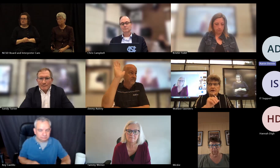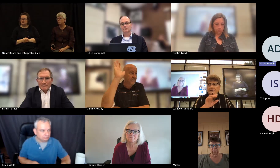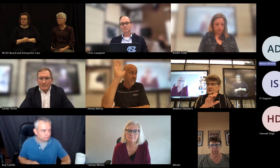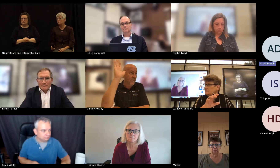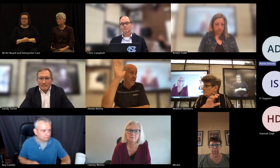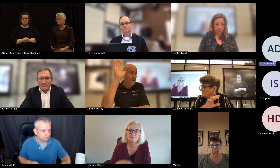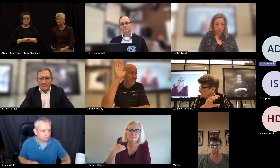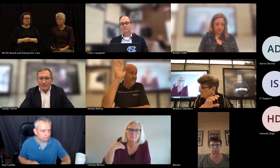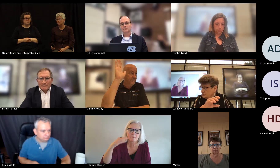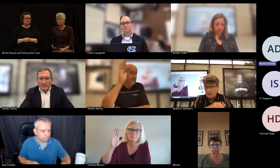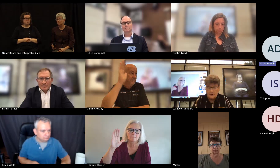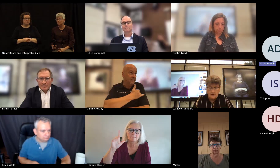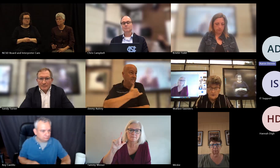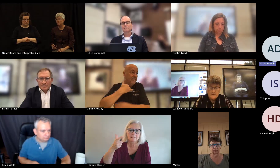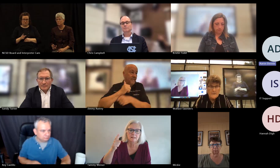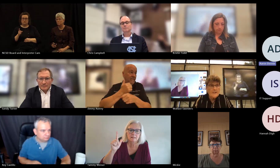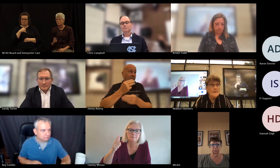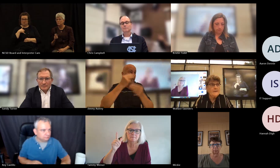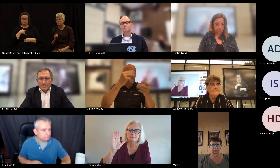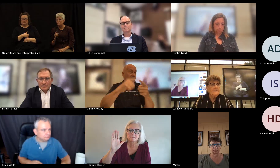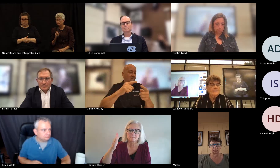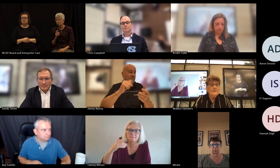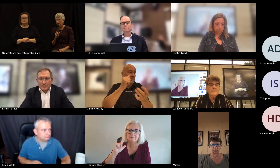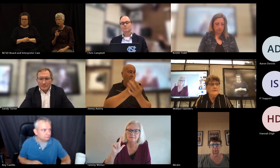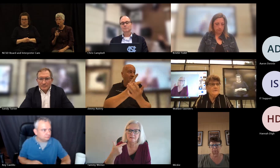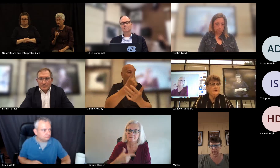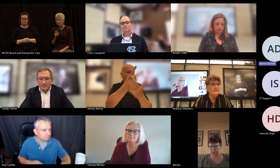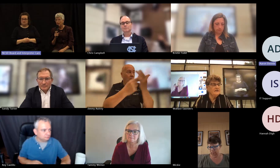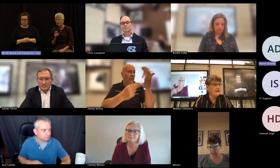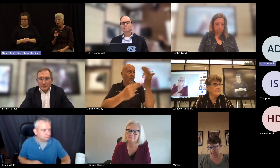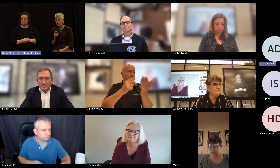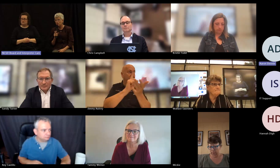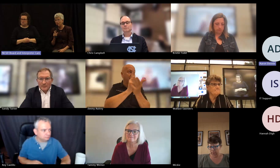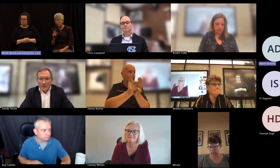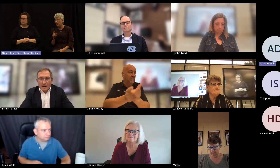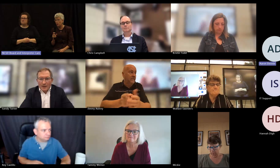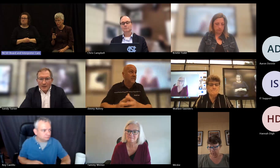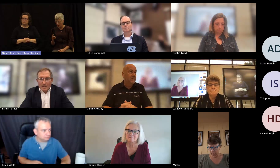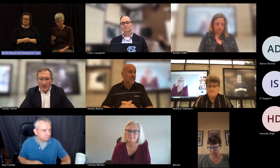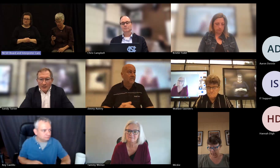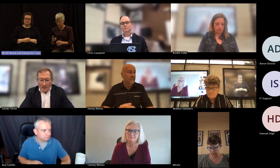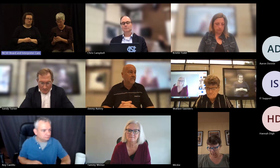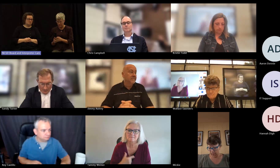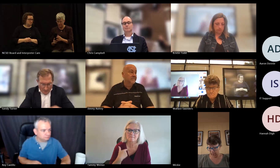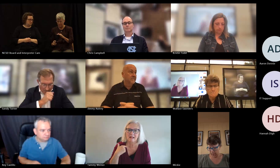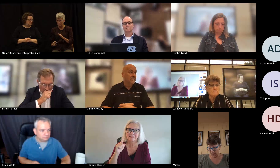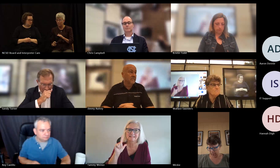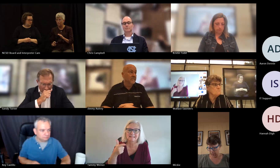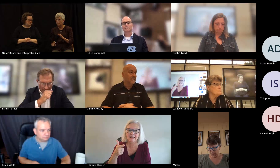Both sets. Jimmy? Do I have a I make a second? motion that we approve both.